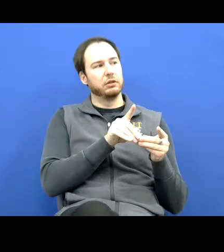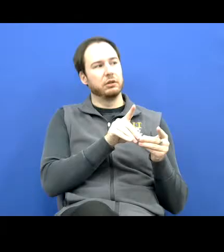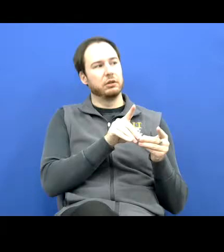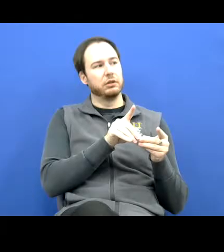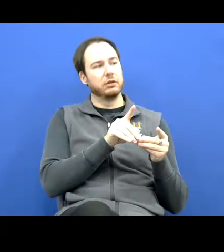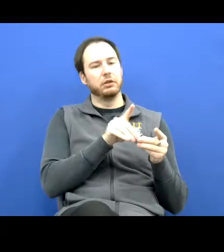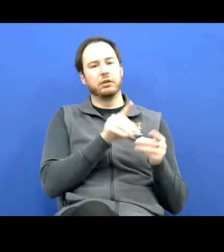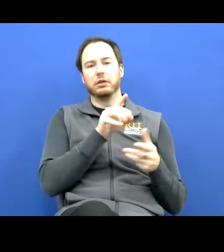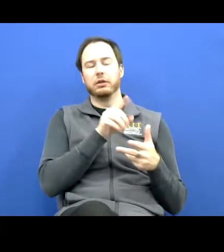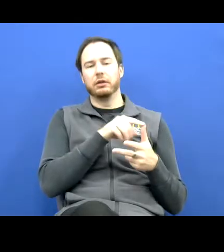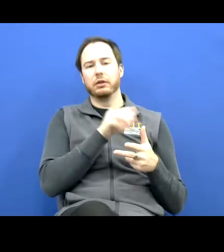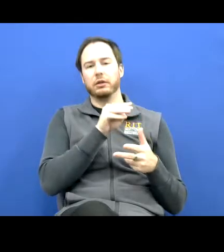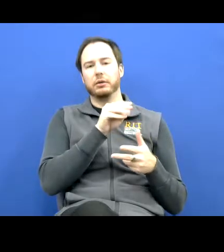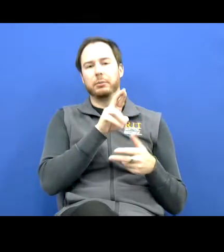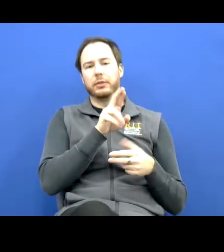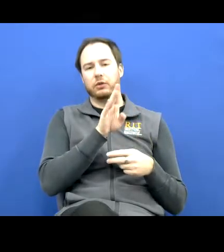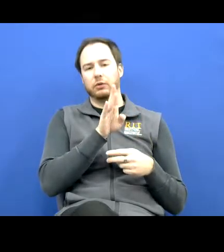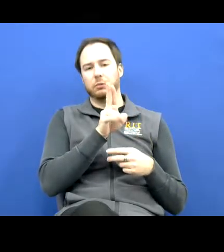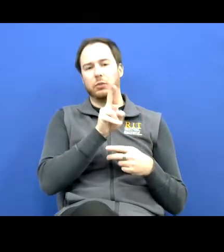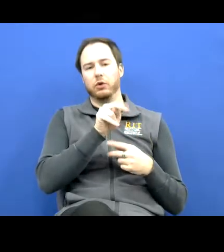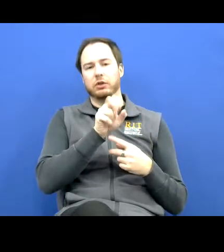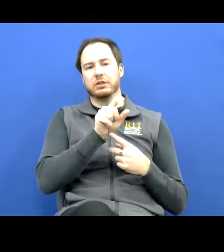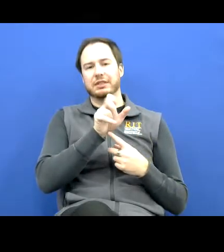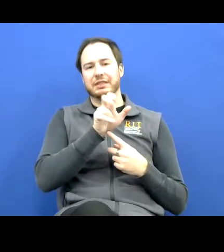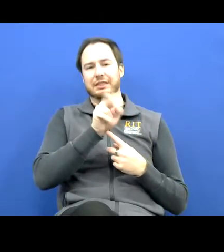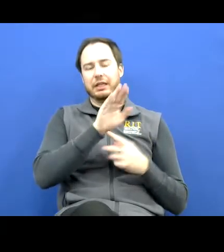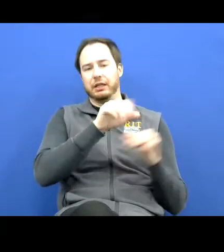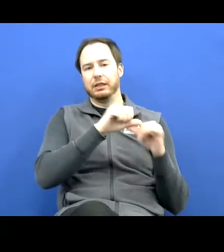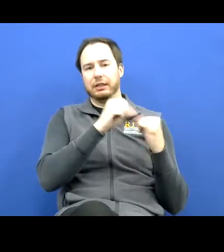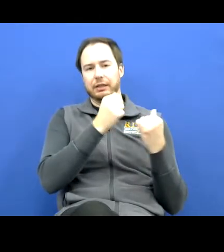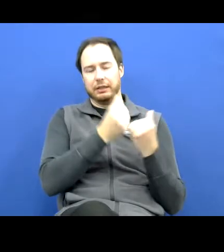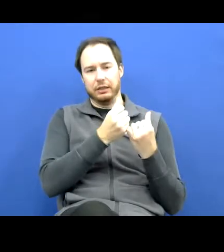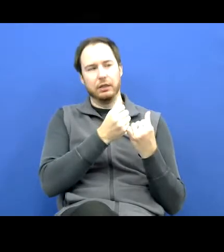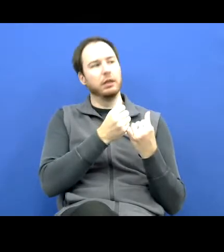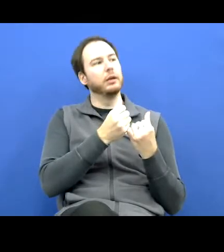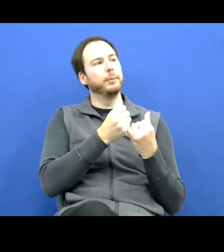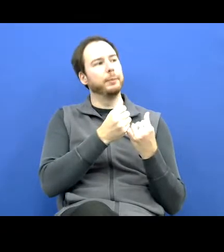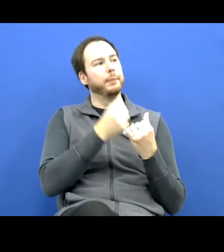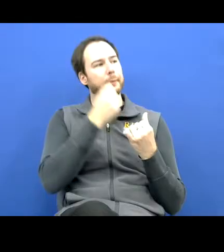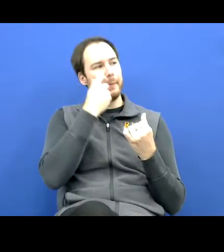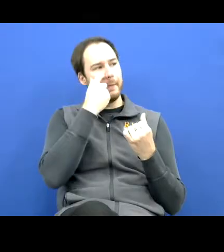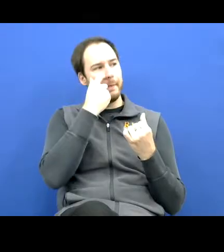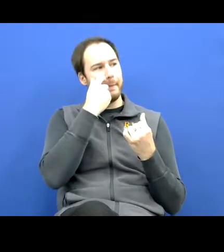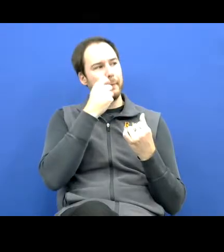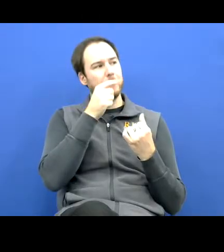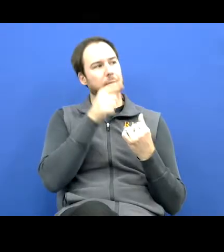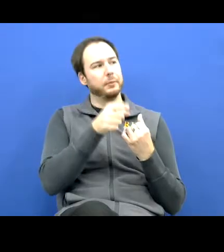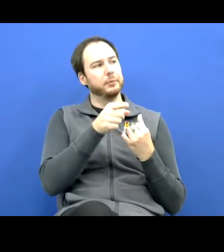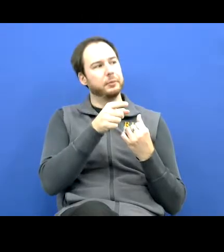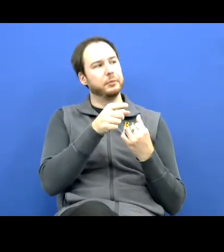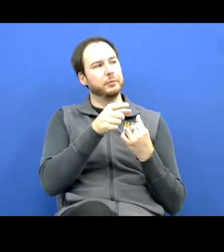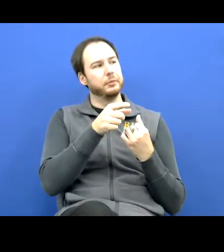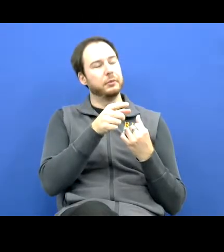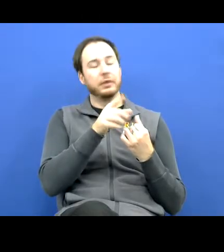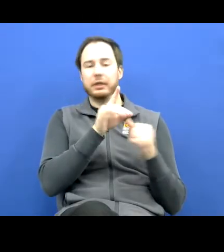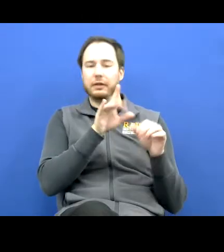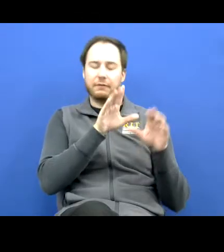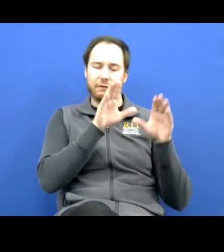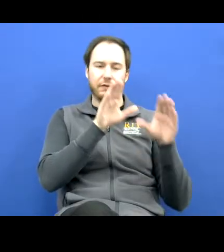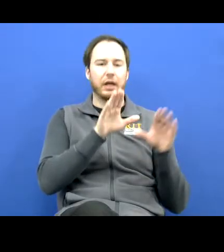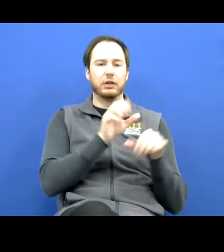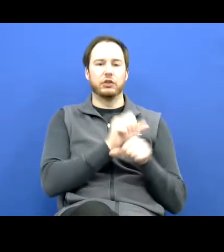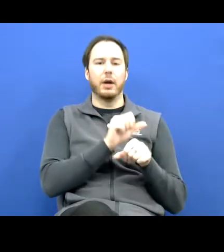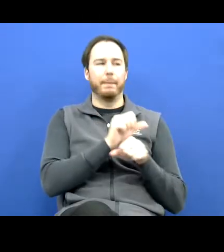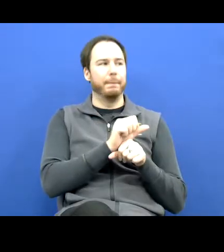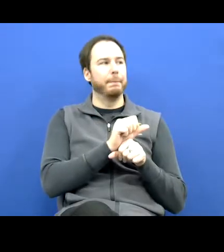Mr. Bernstein and his team at Bond, Shennick and King did an excellent job